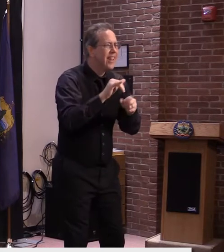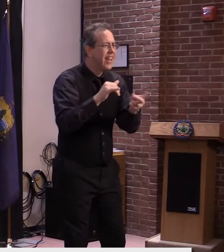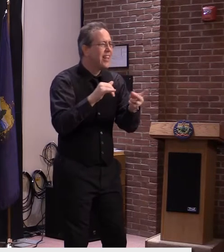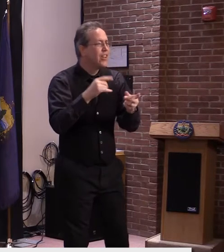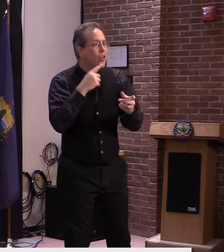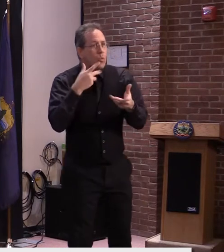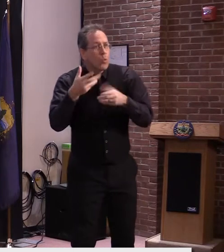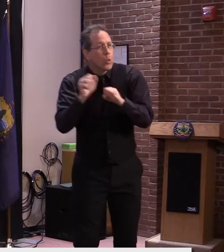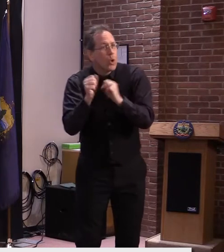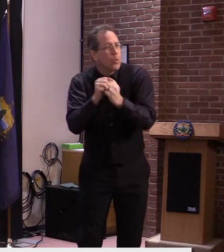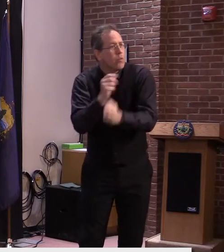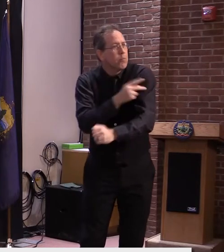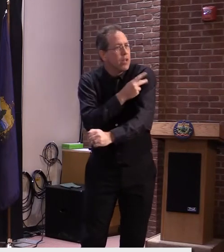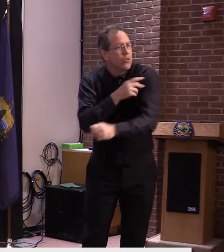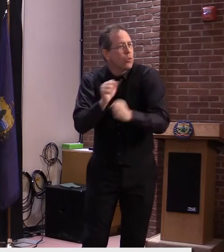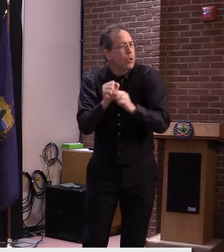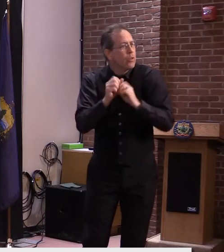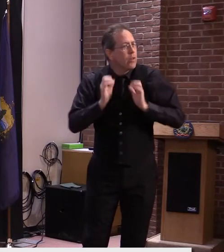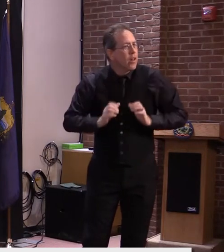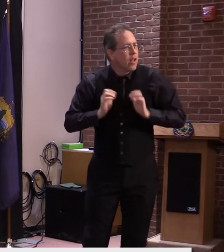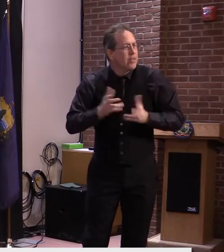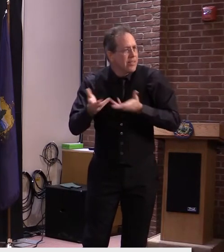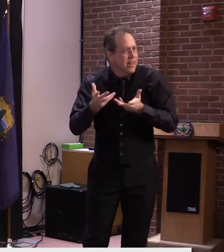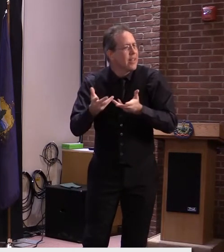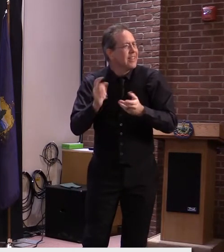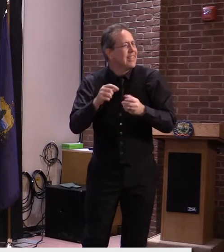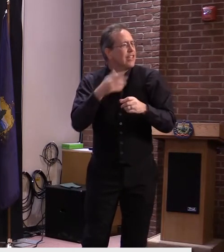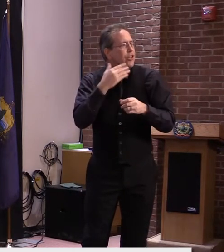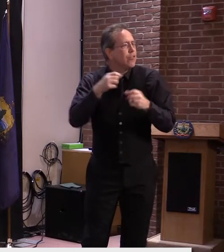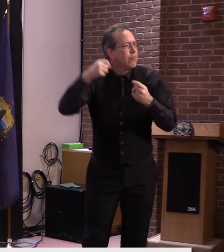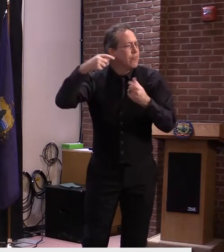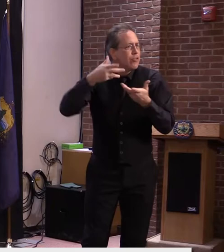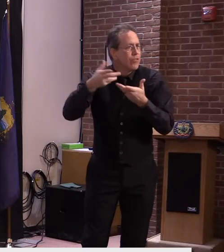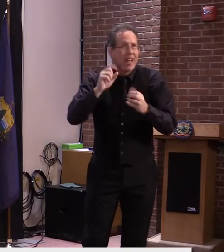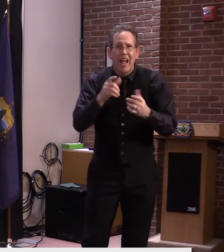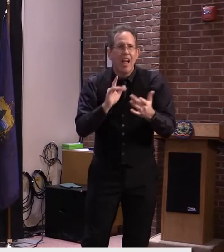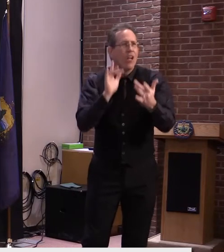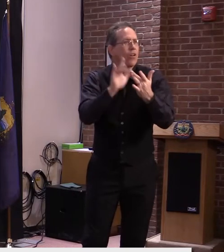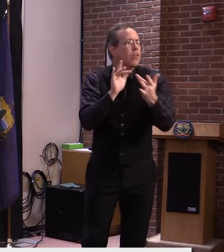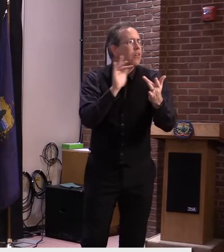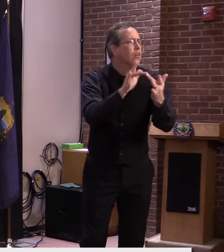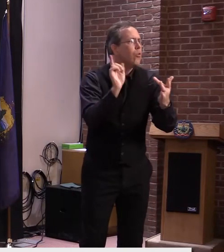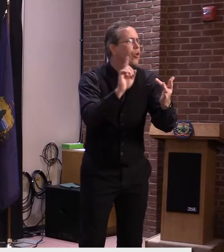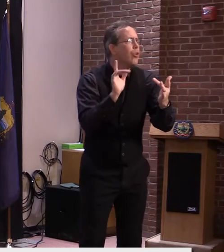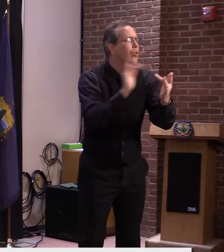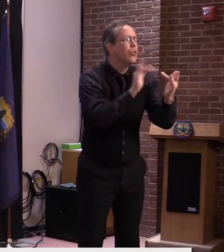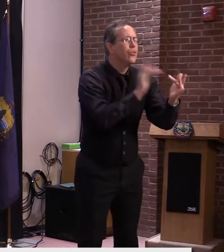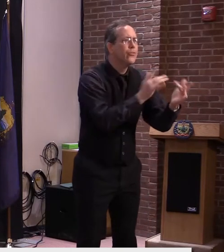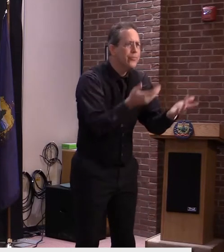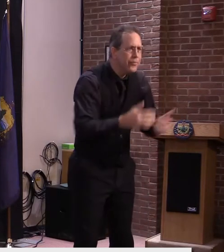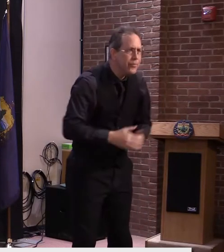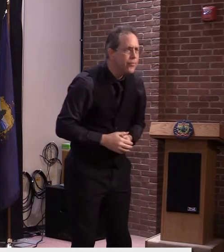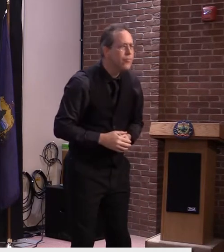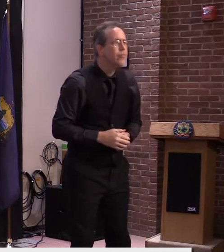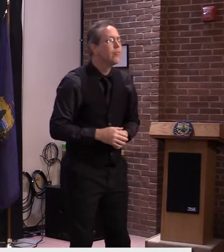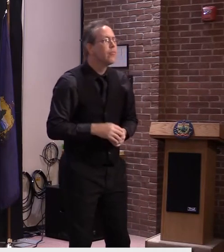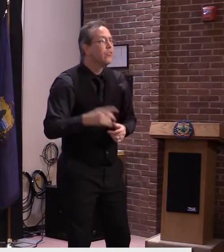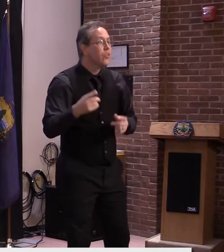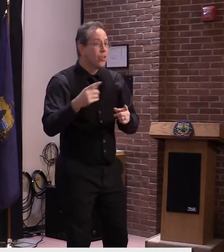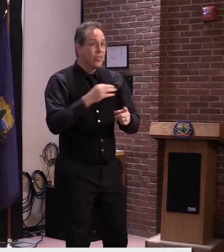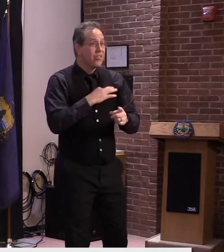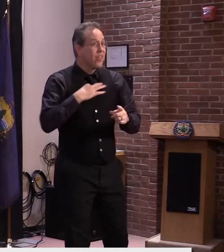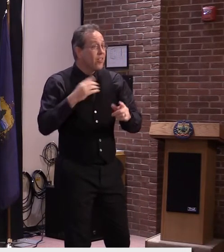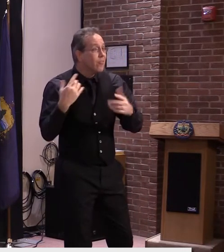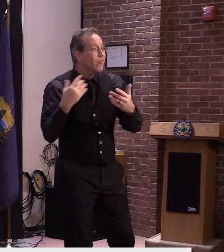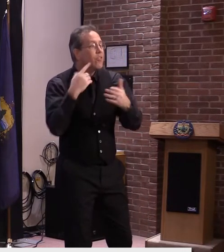either party is, giving them more flexibility. It reduces the number of times that staff show up for a home visit only to find